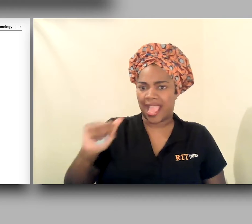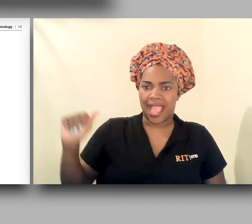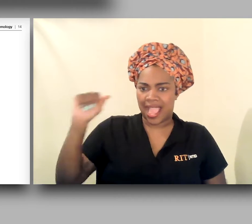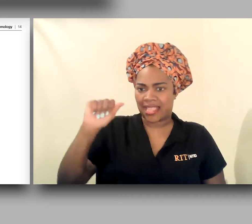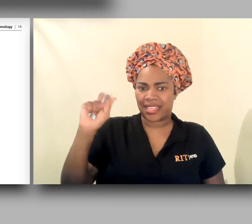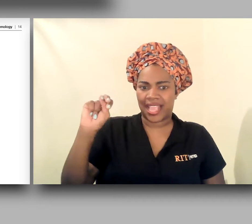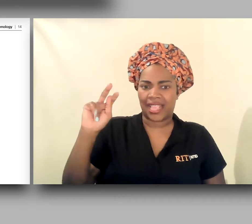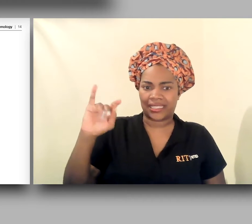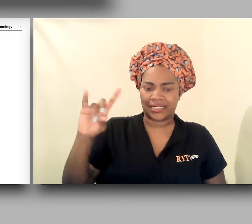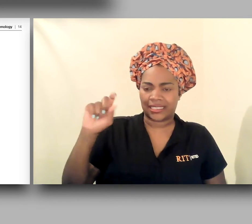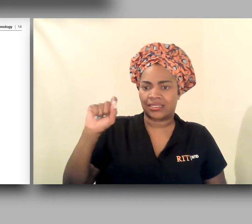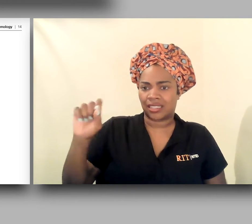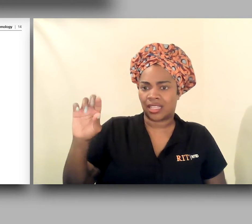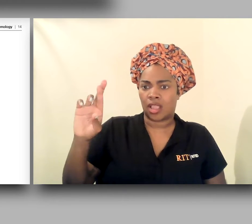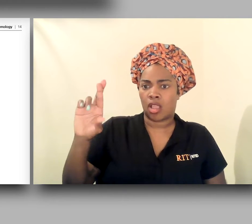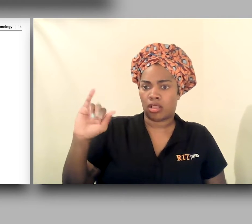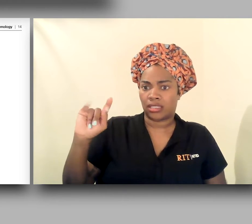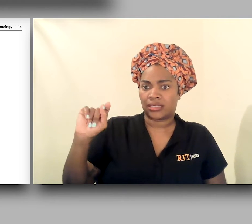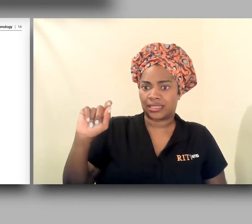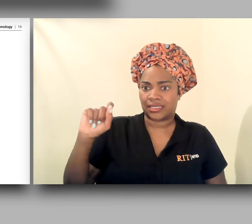ntid@ntid.rit.edu.